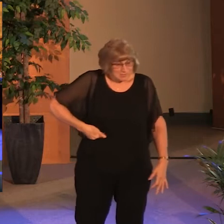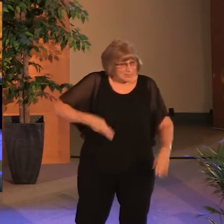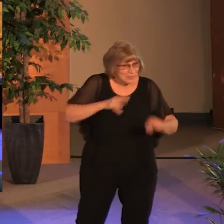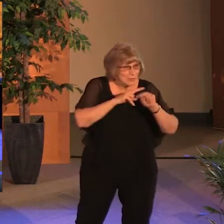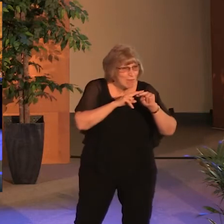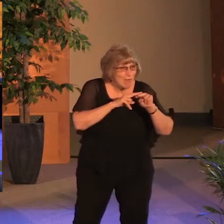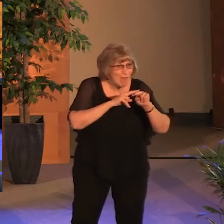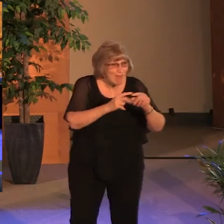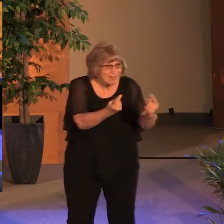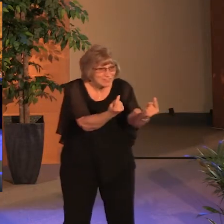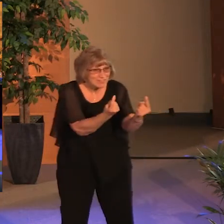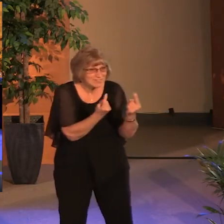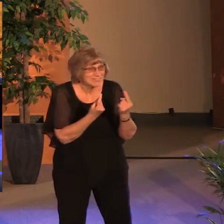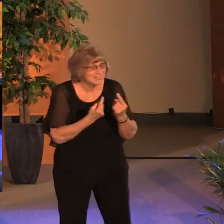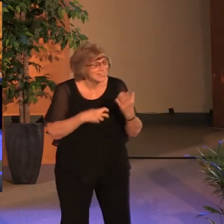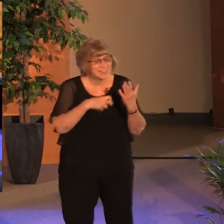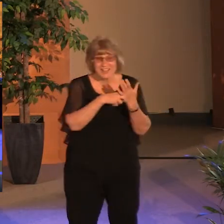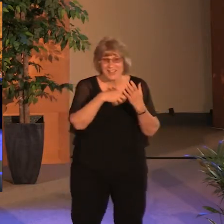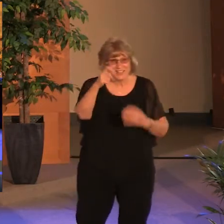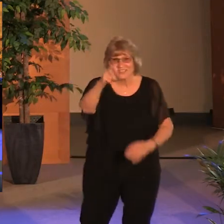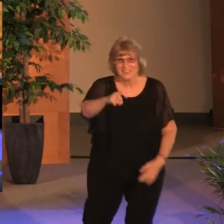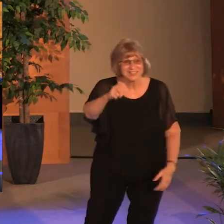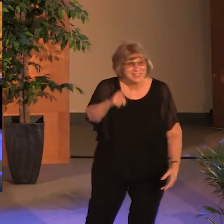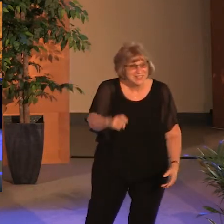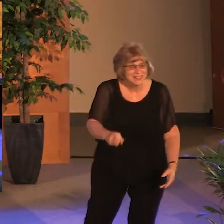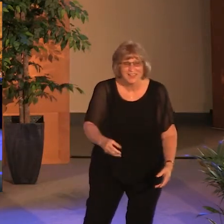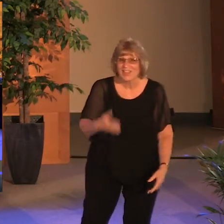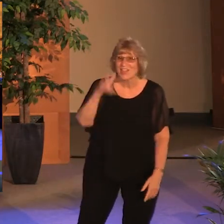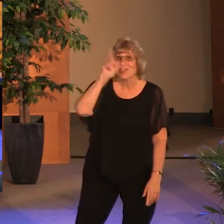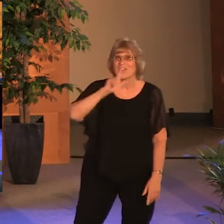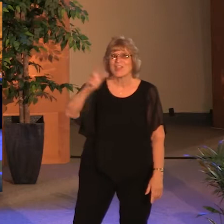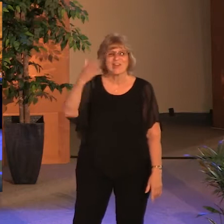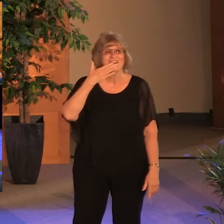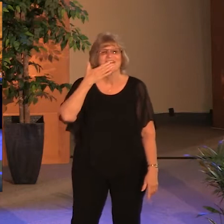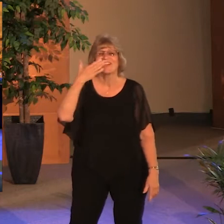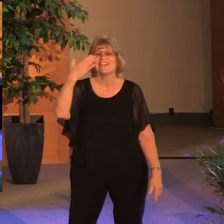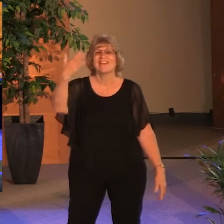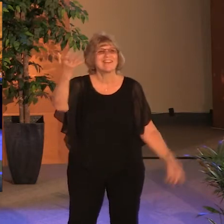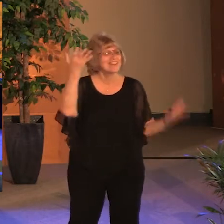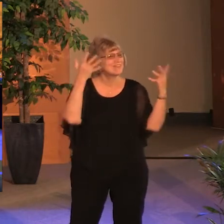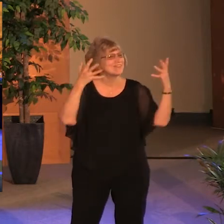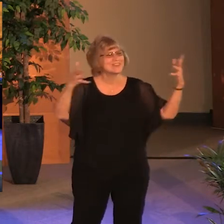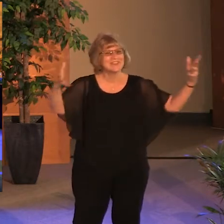coming. Don't need no ticket, you just thank the Lord.